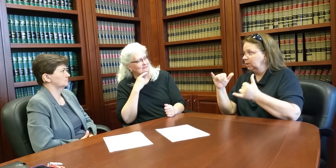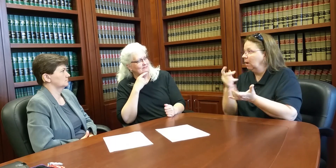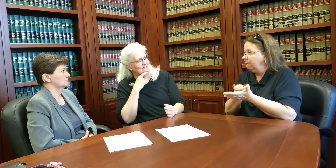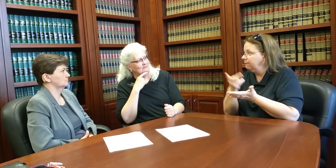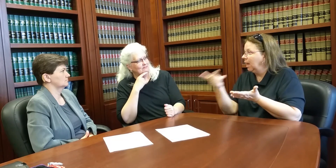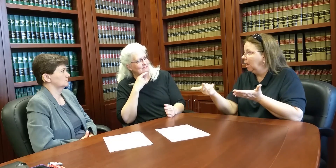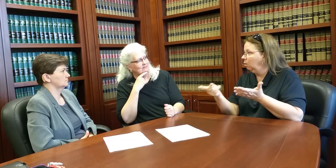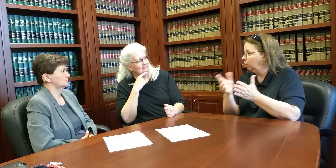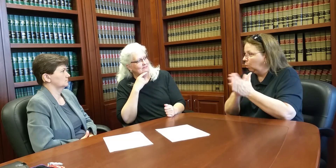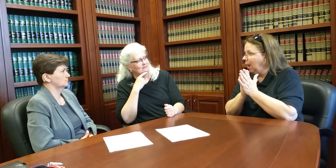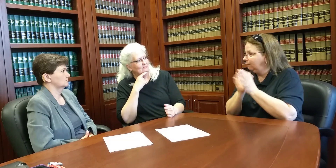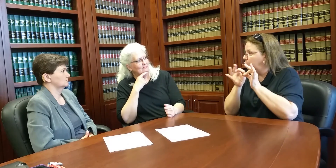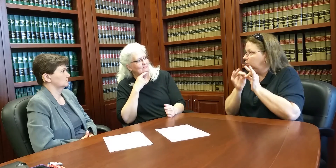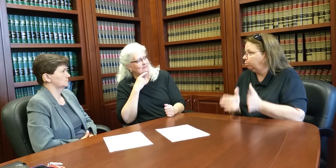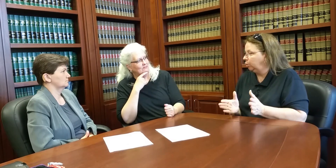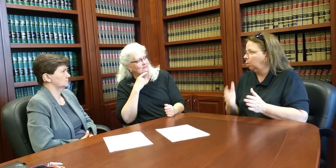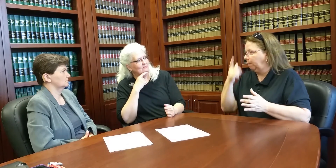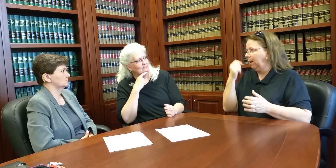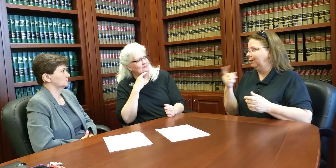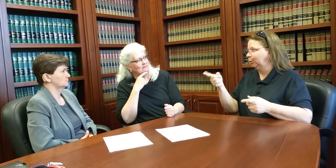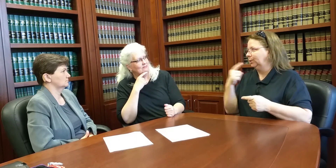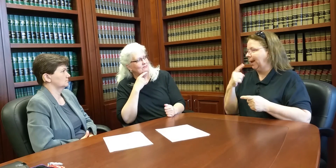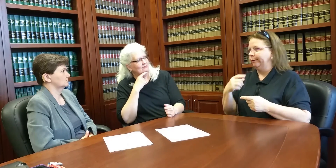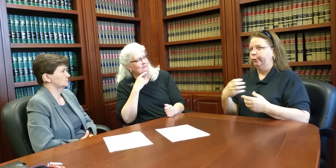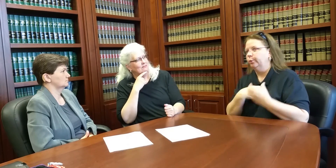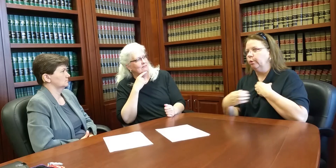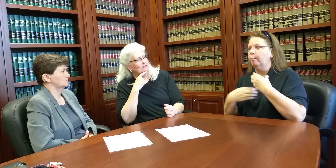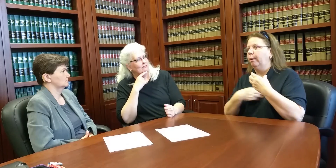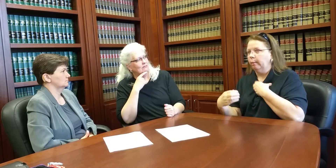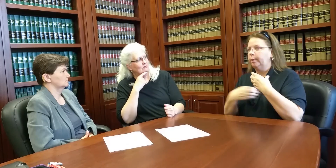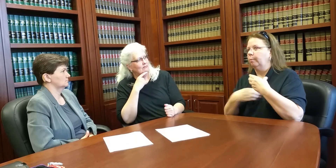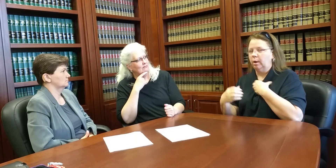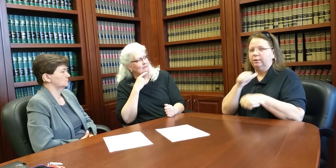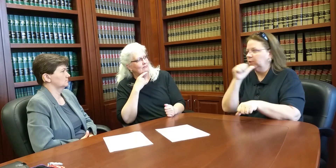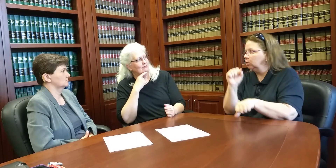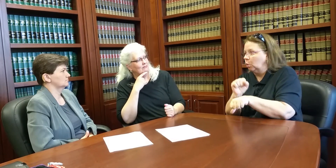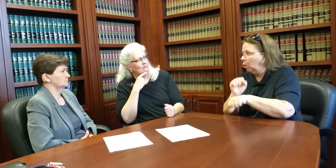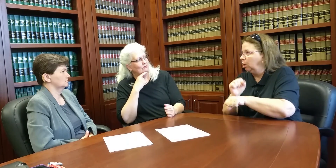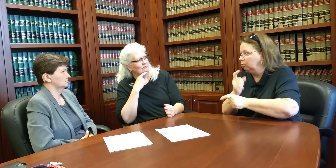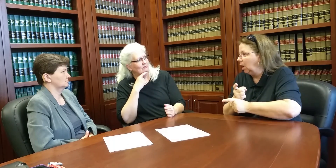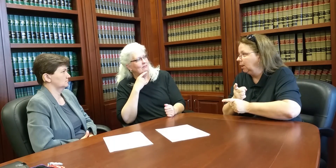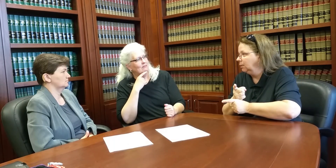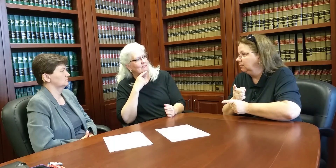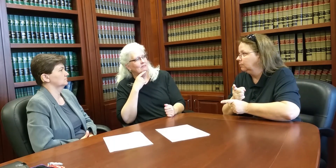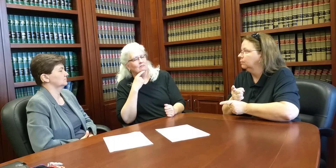Still fail from last to the good yeah, that you come from blood. That's a word line.